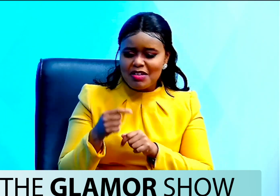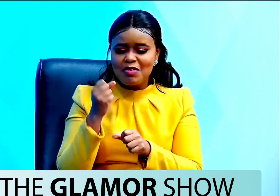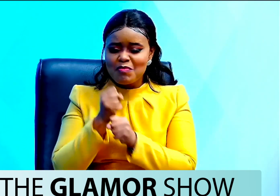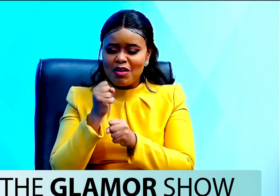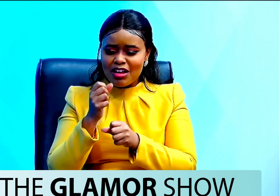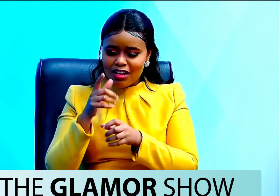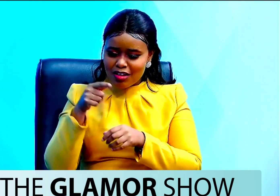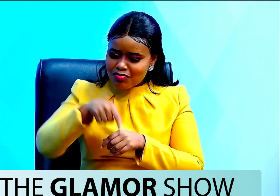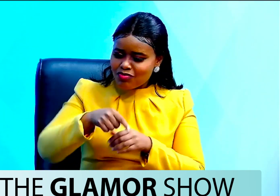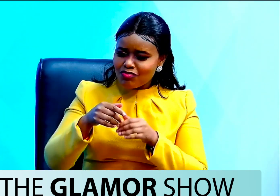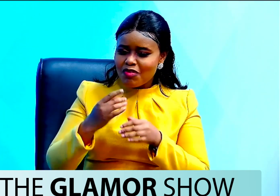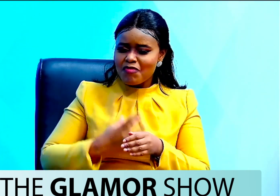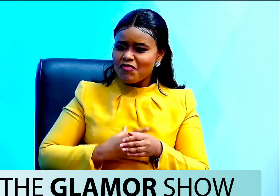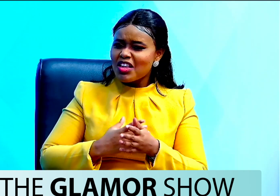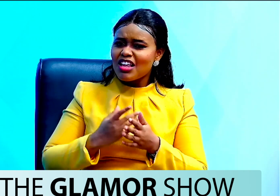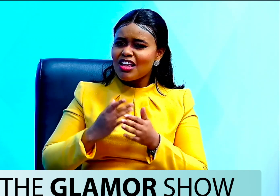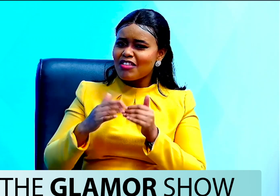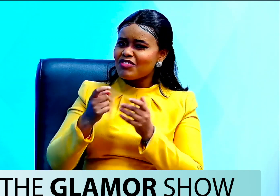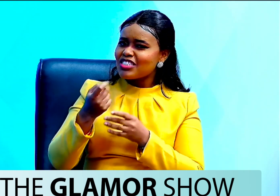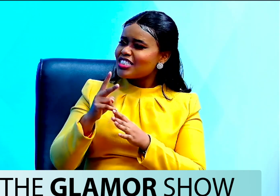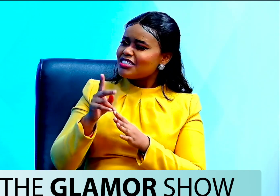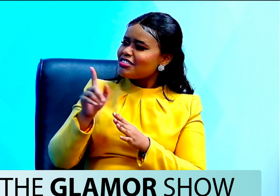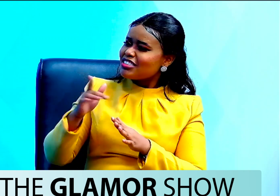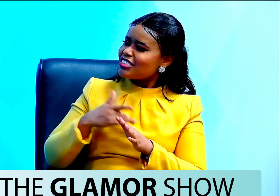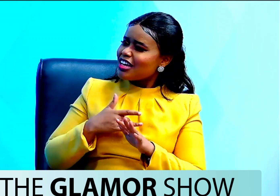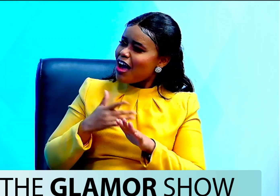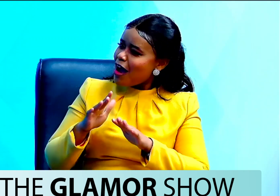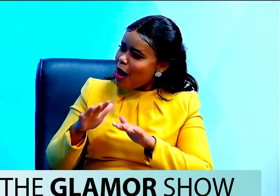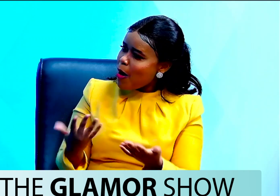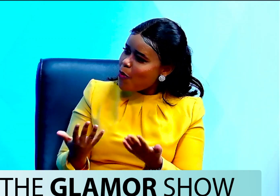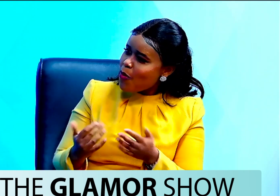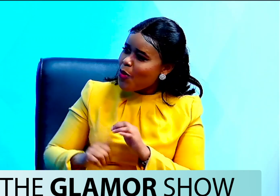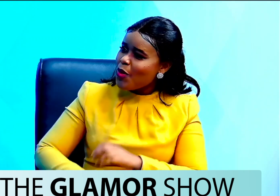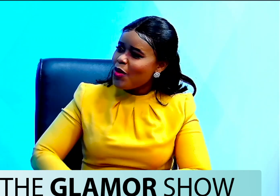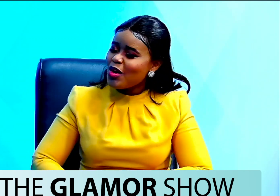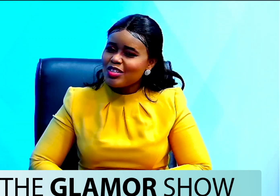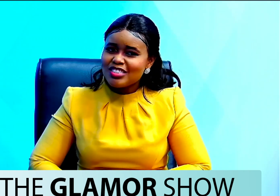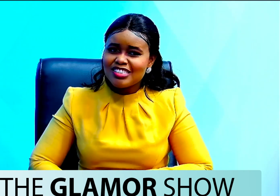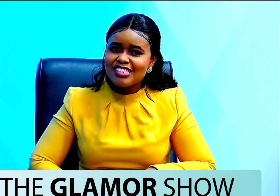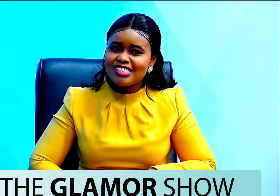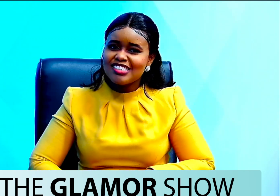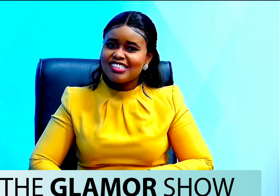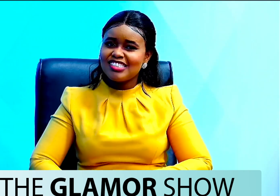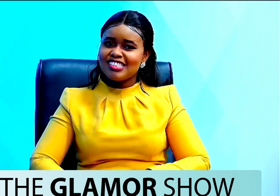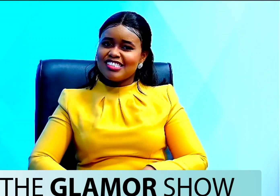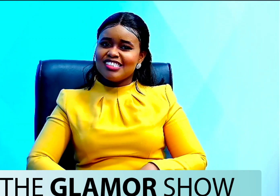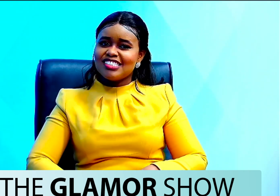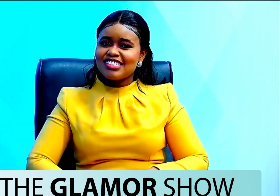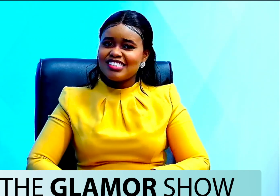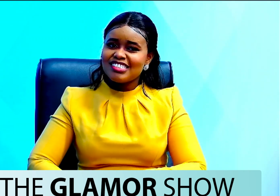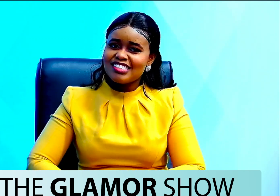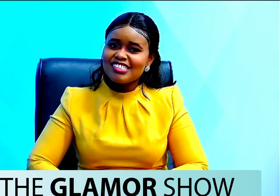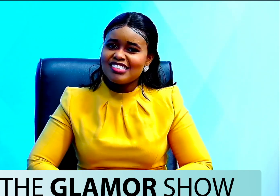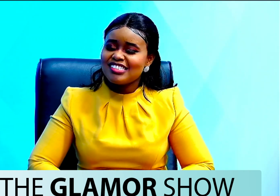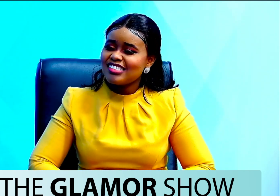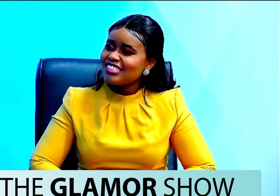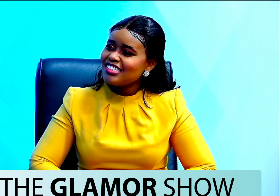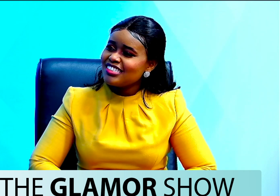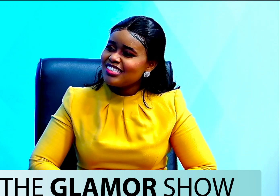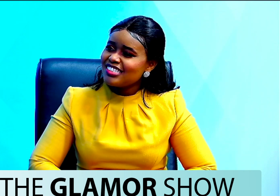joining us today. So please, I hope, tell us how you're feeling even being at Science TV